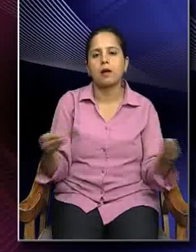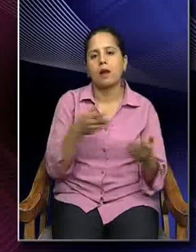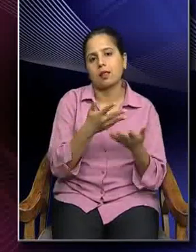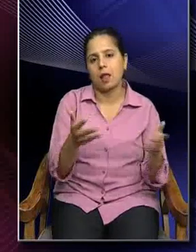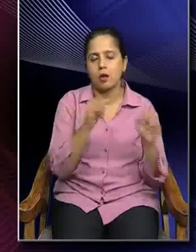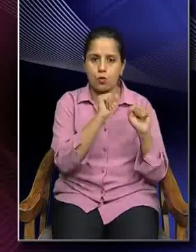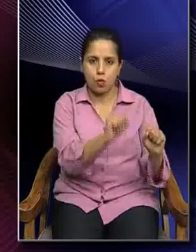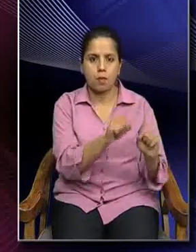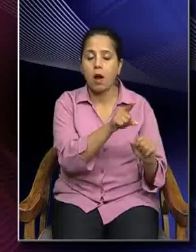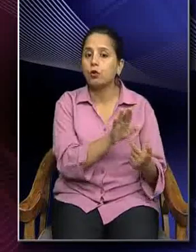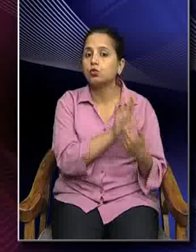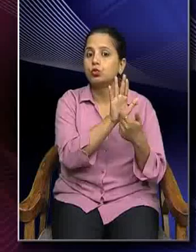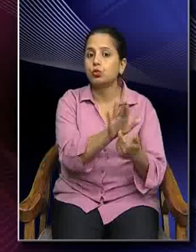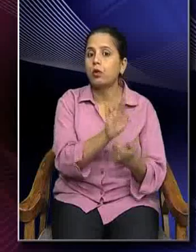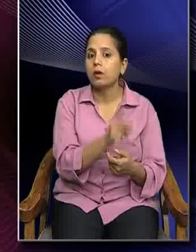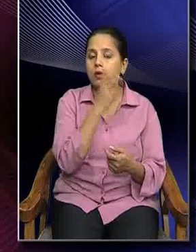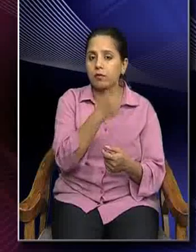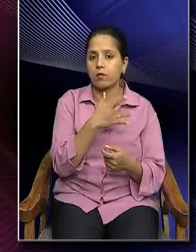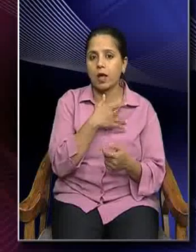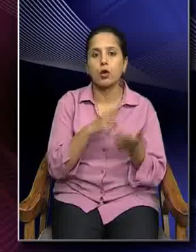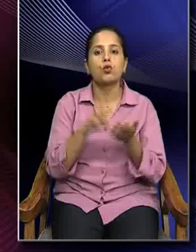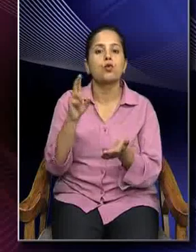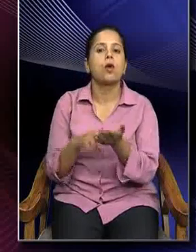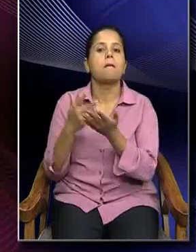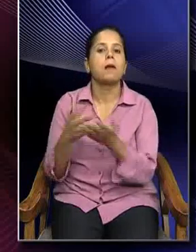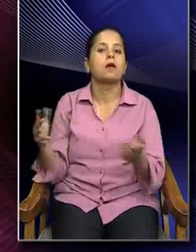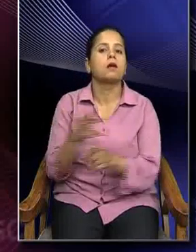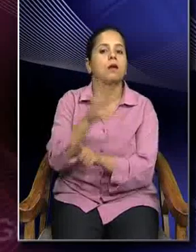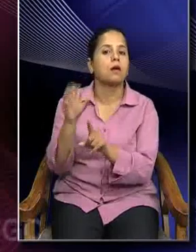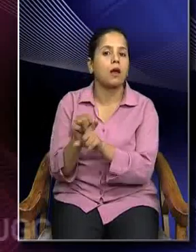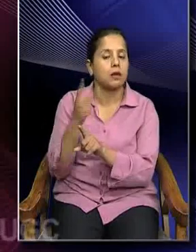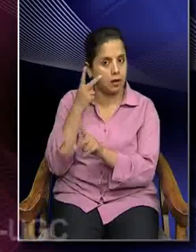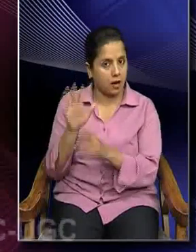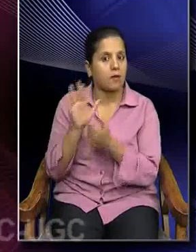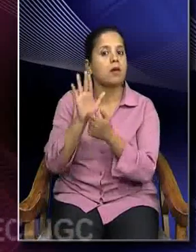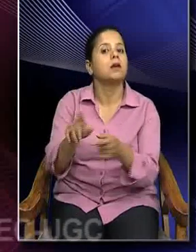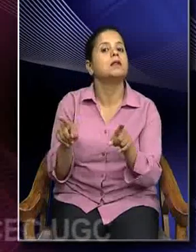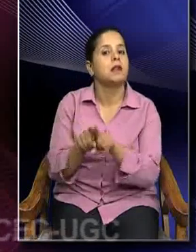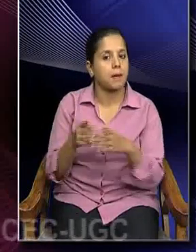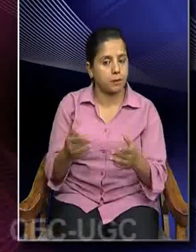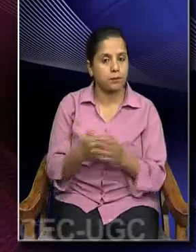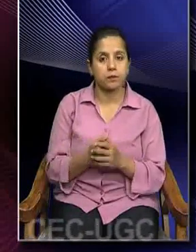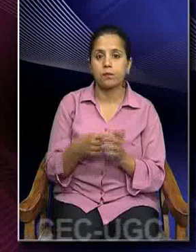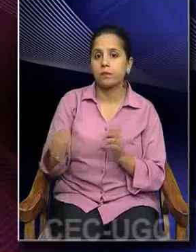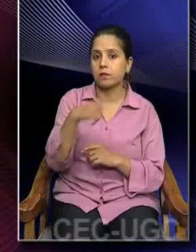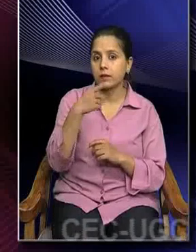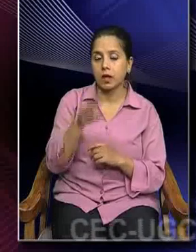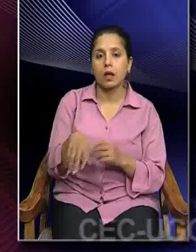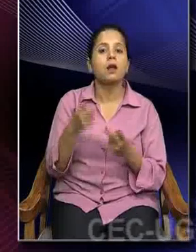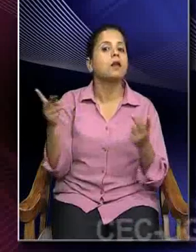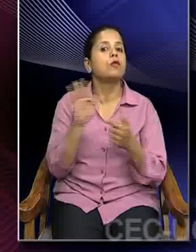but it represents a form of non-material culture as well, because it is symbolic